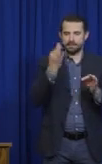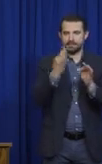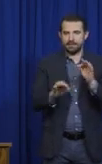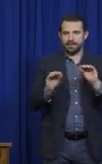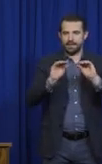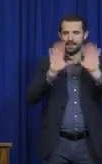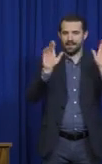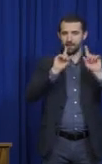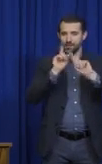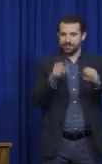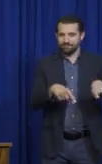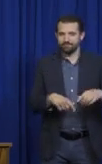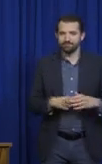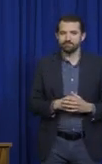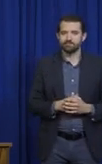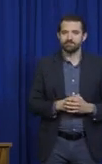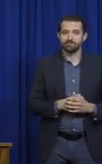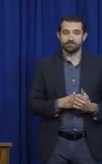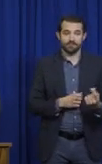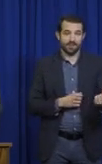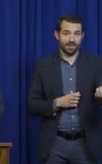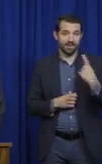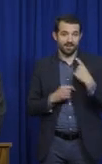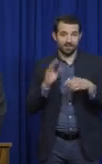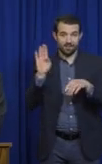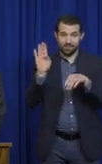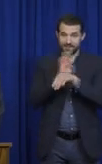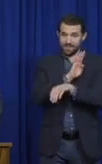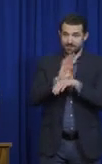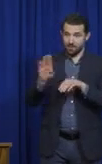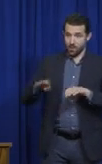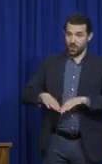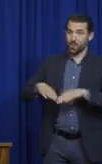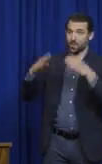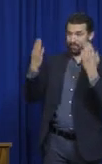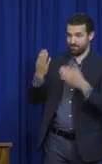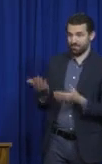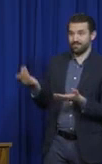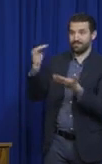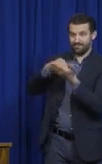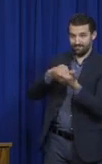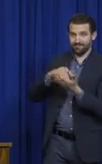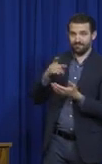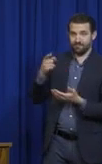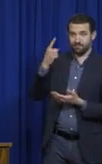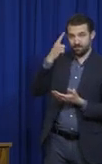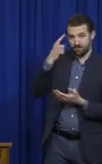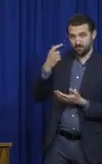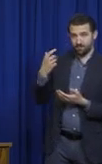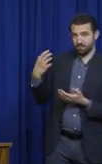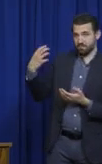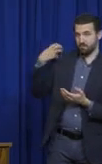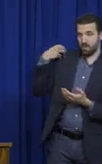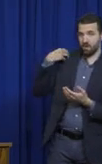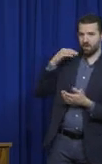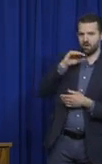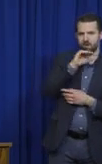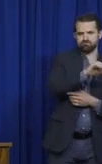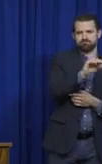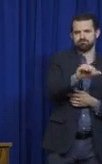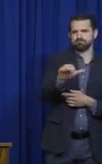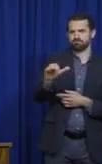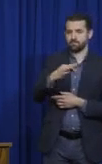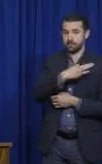reopens and the employer reaches out to workers who are receiving benefits, must they return